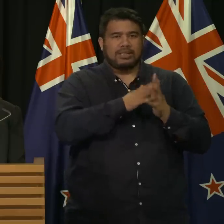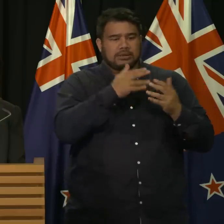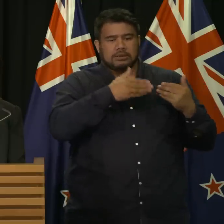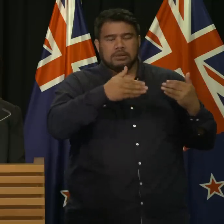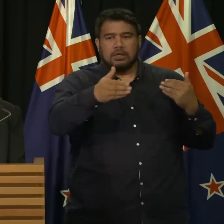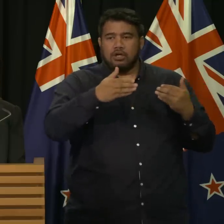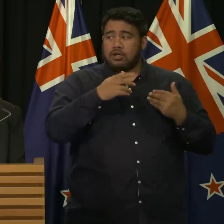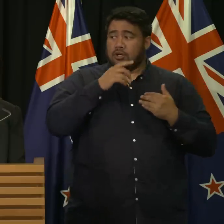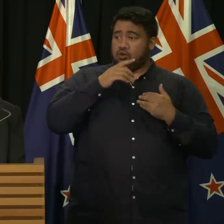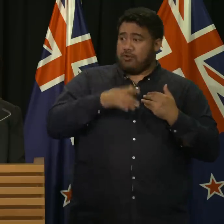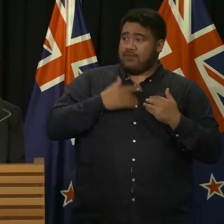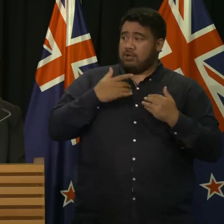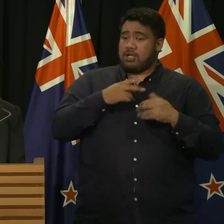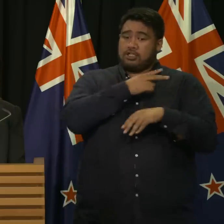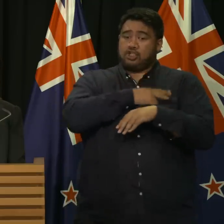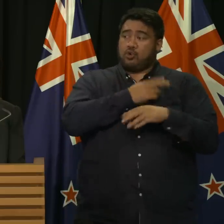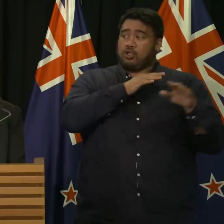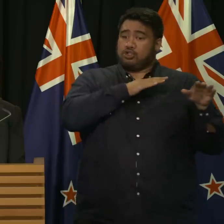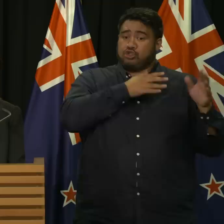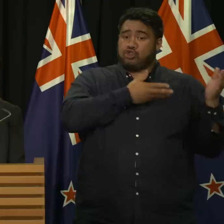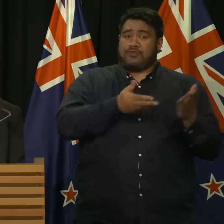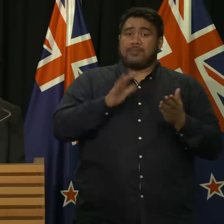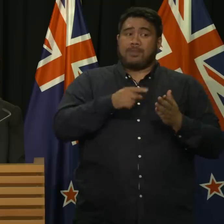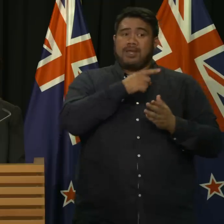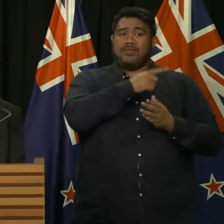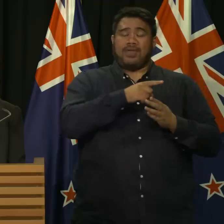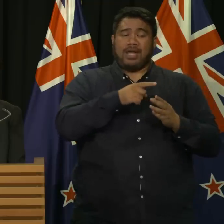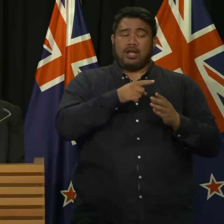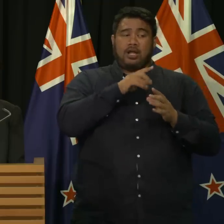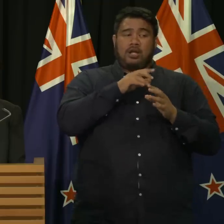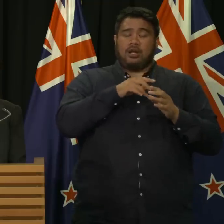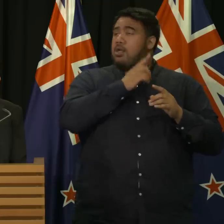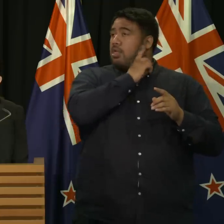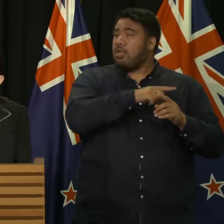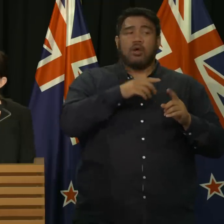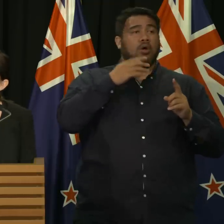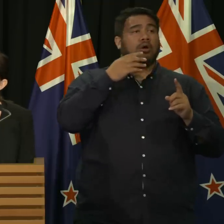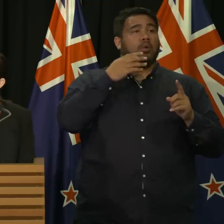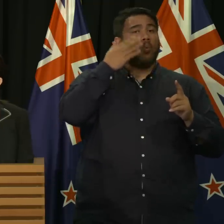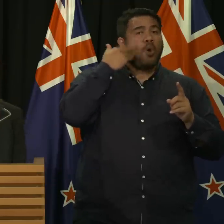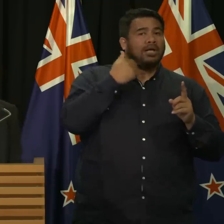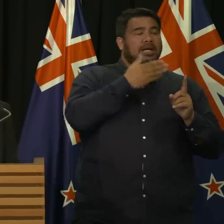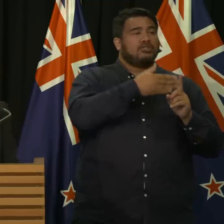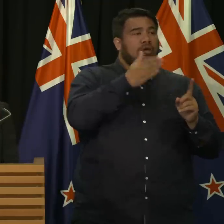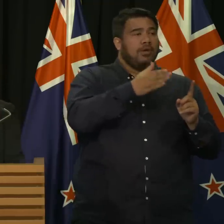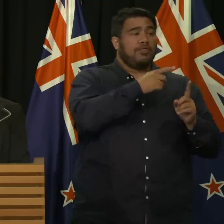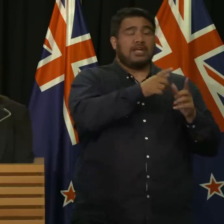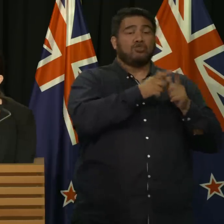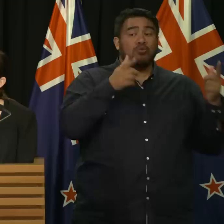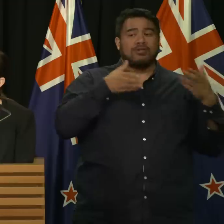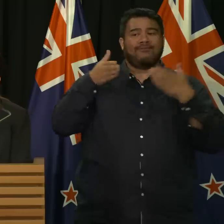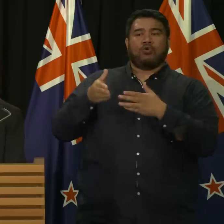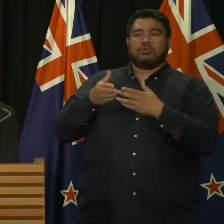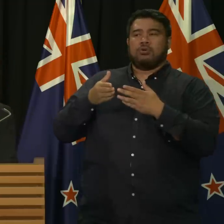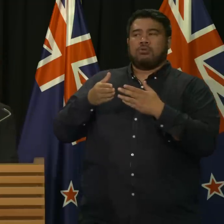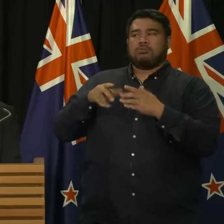time the security services have perhaps taken their eye off the ball with regard to white extremism and focused too much on Islamic terrorism? Again, as I say,